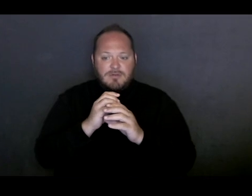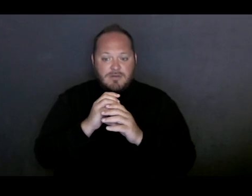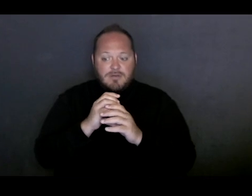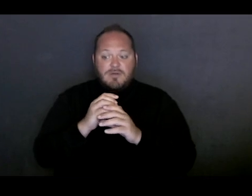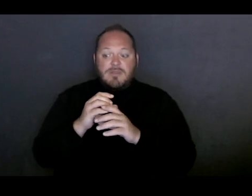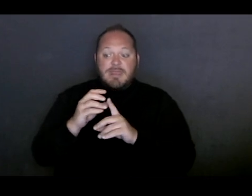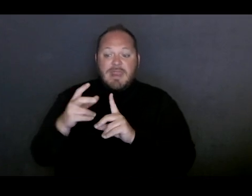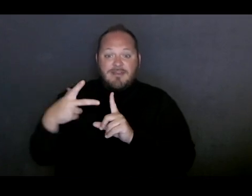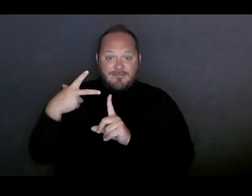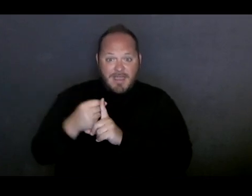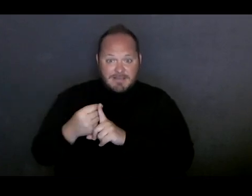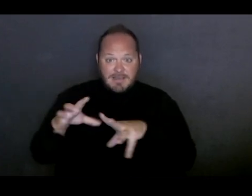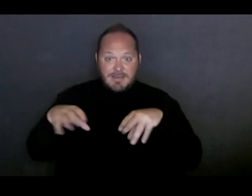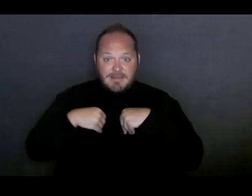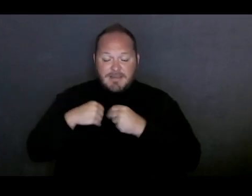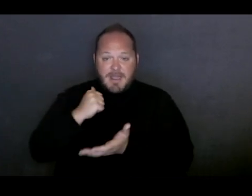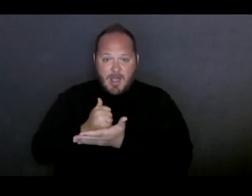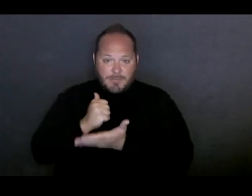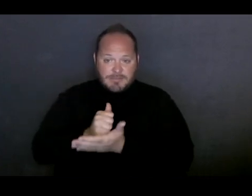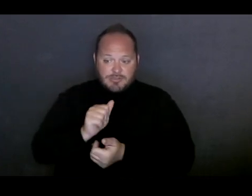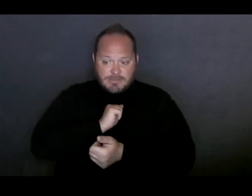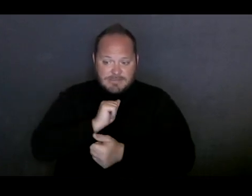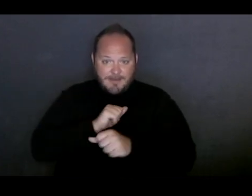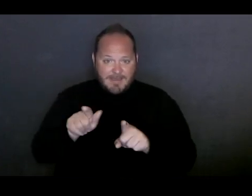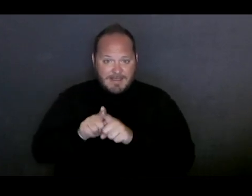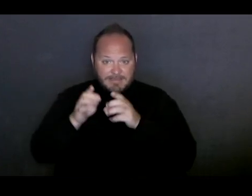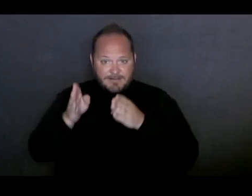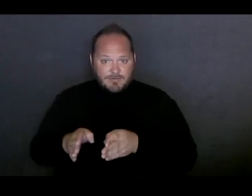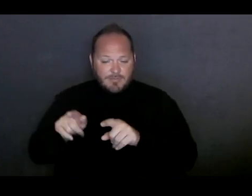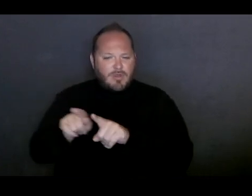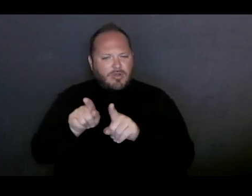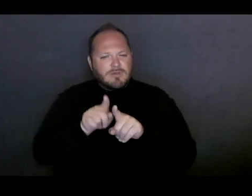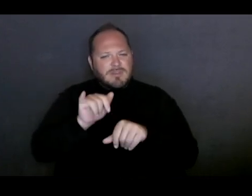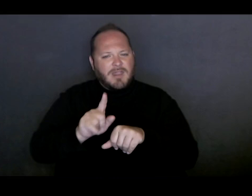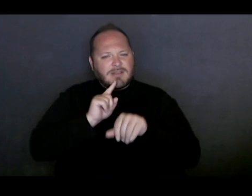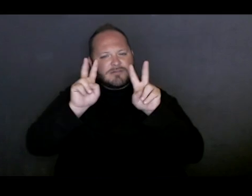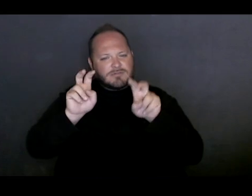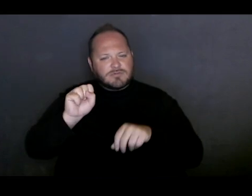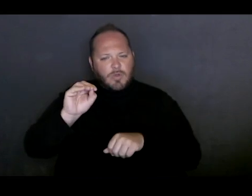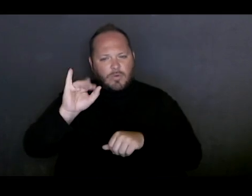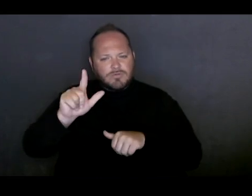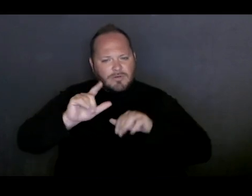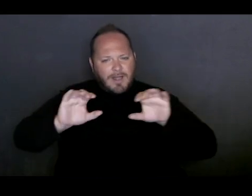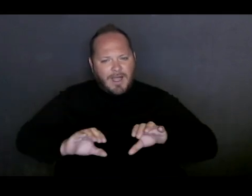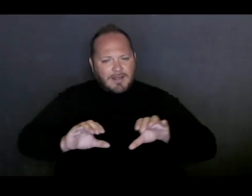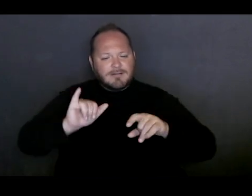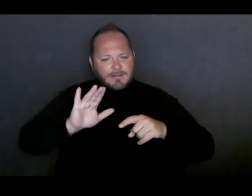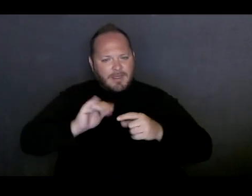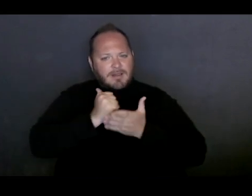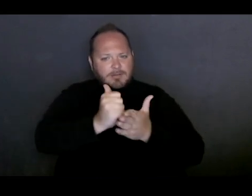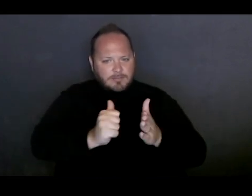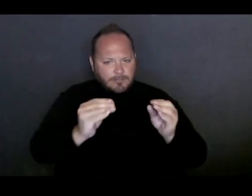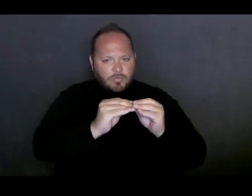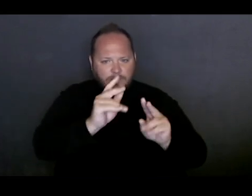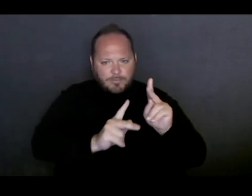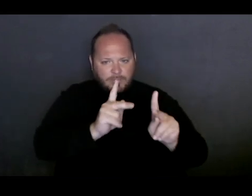also a social act that protects other people. And the more people who do it, the more people who the vaccines don't work